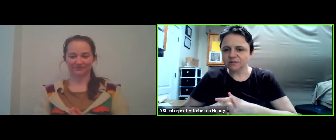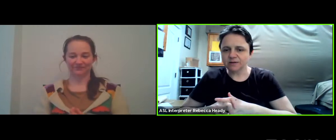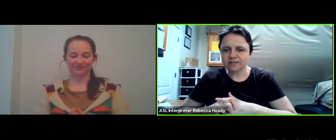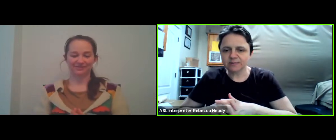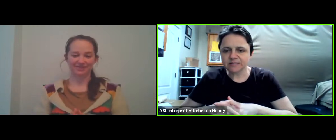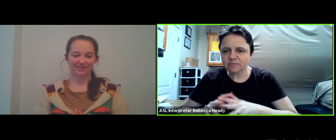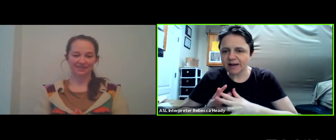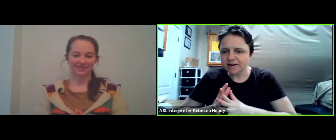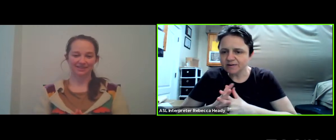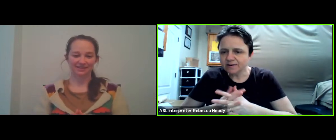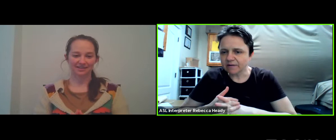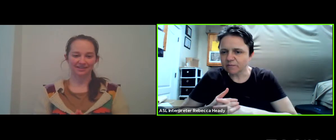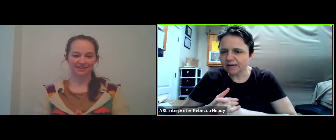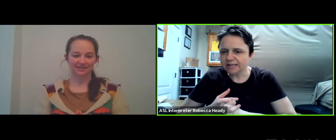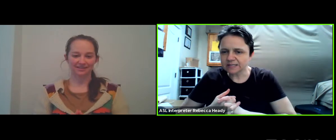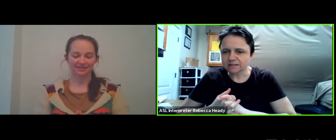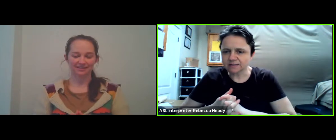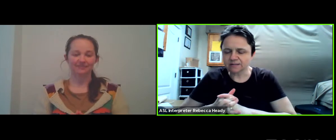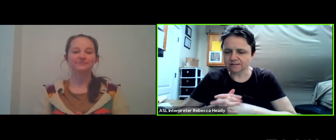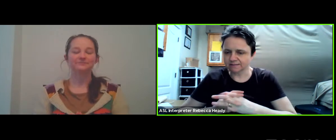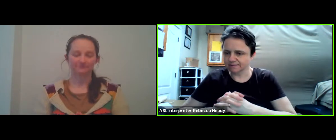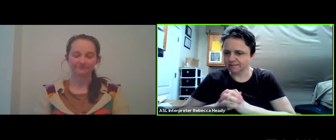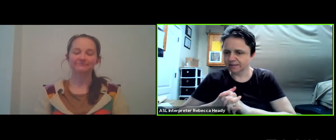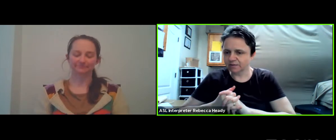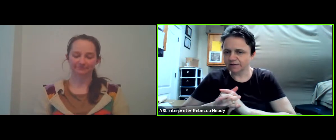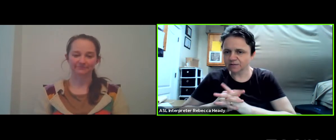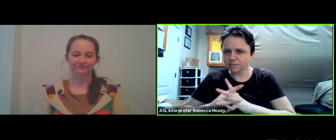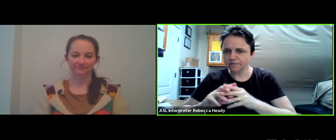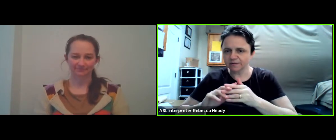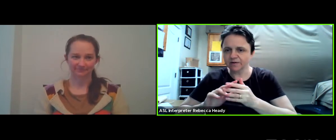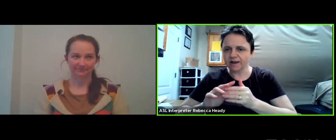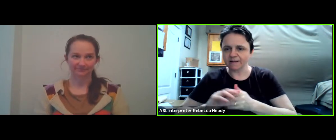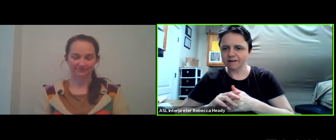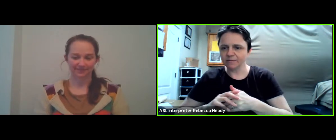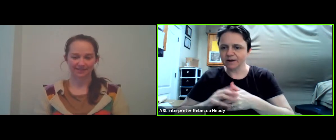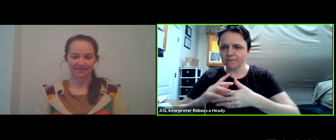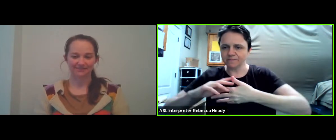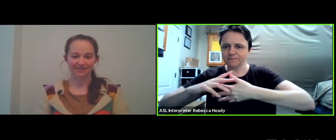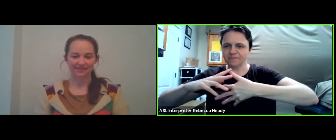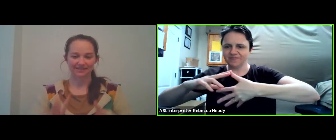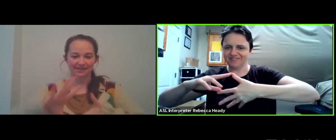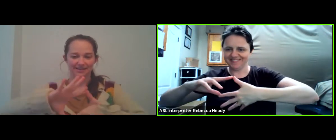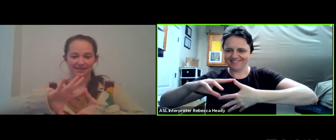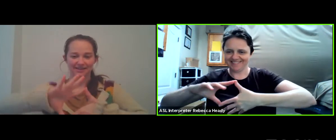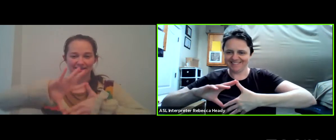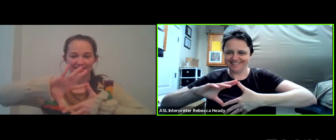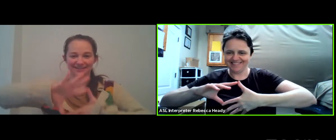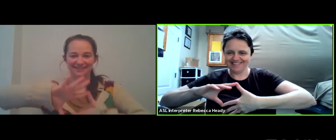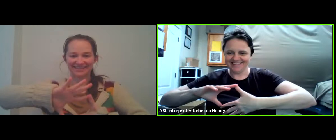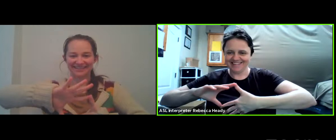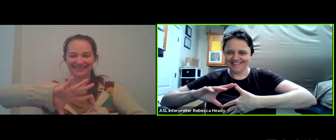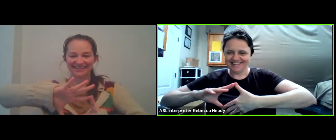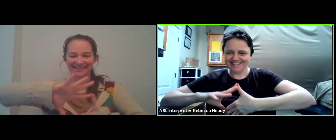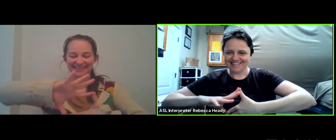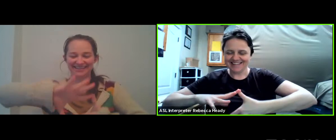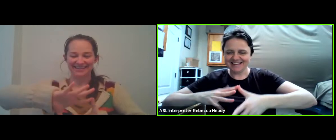All right, let's do Itsy Bitsy Spider and alphabet and get our fingers moving. Okay, here we go.